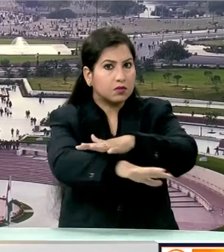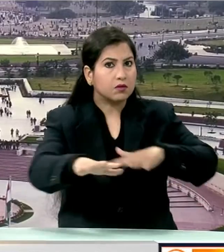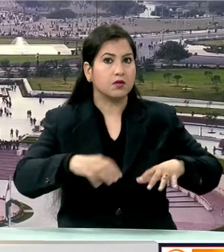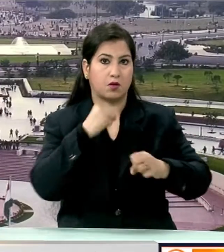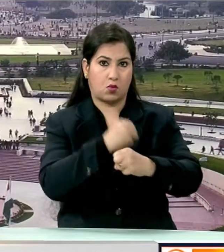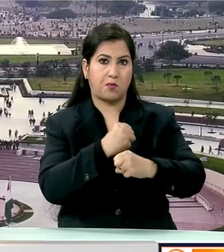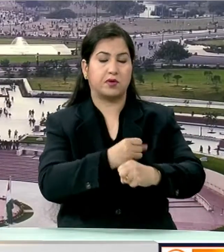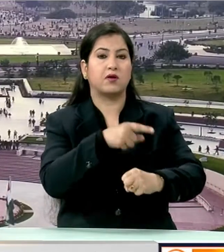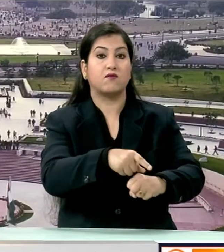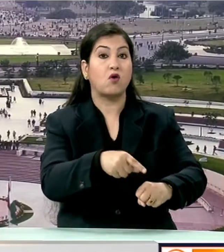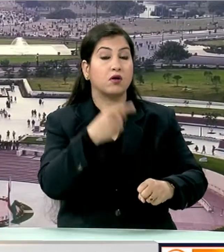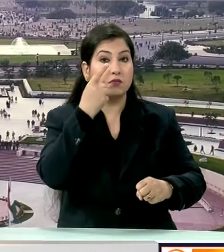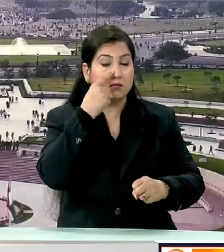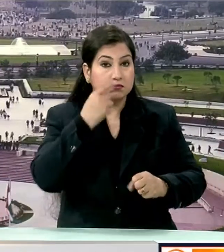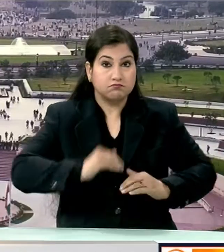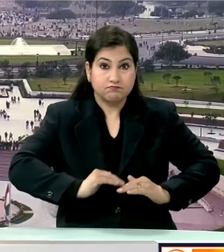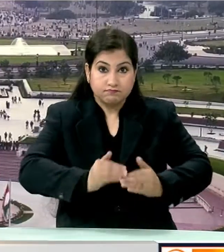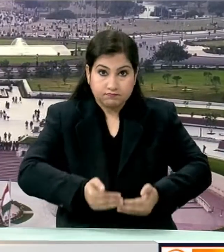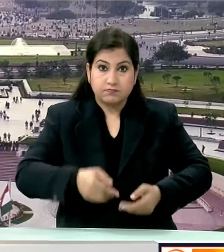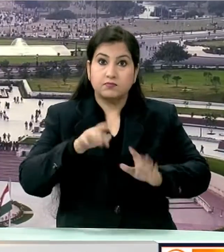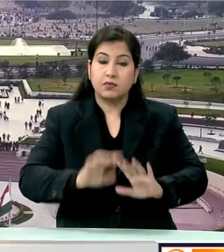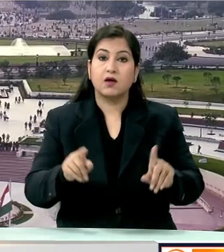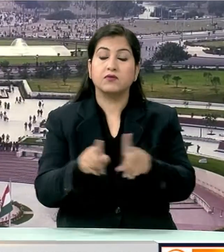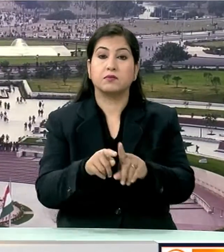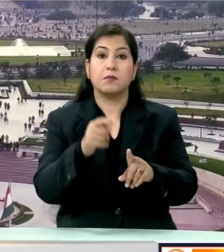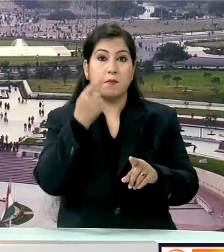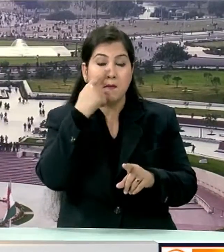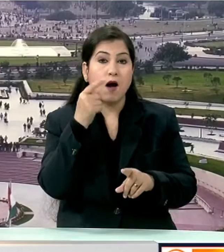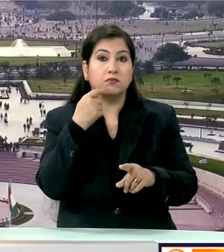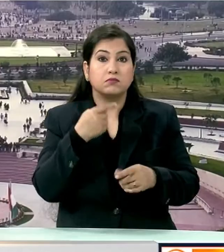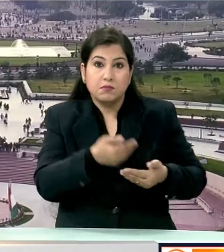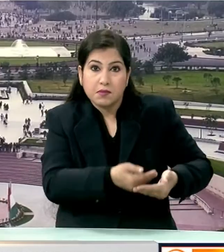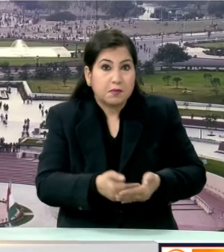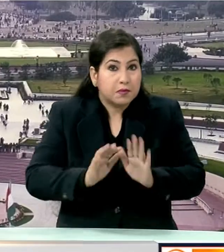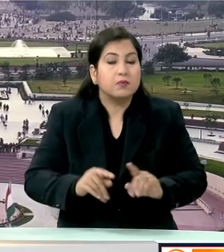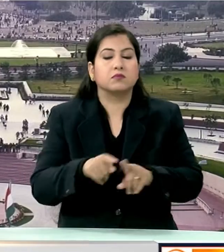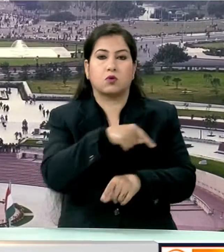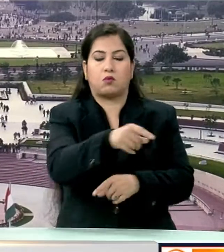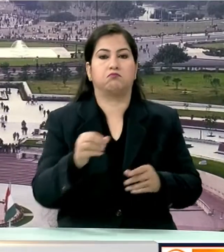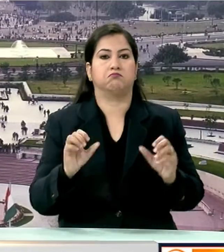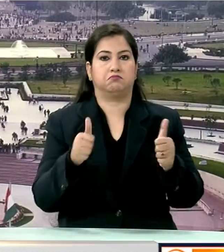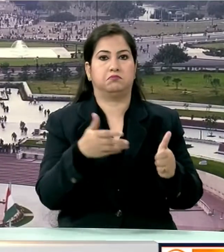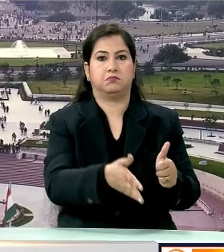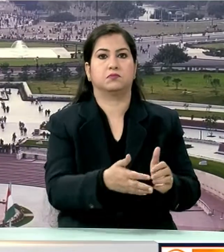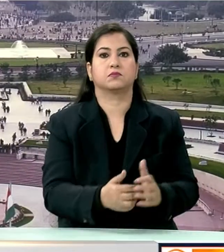undertaken by the government for the welfare of pregnant women and lactating mothers.